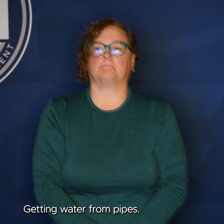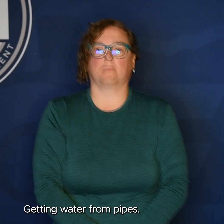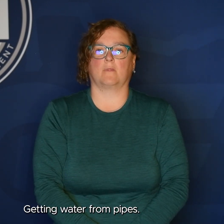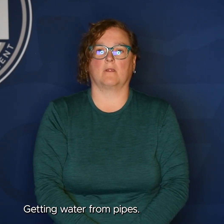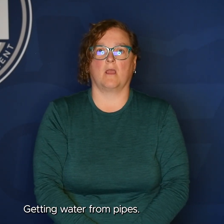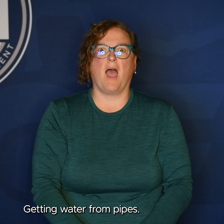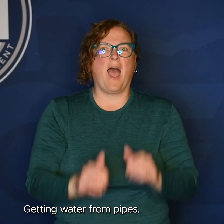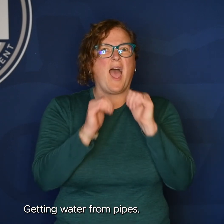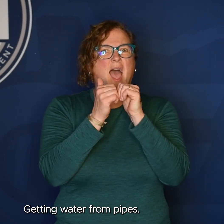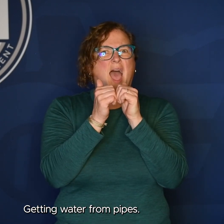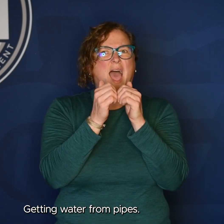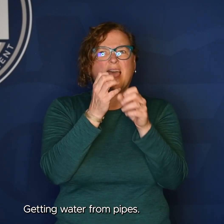Getting water from pipes.